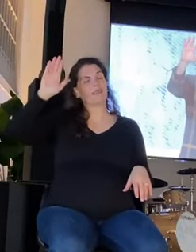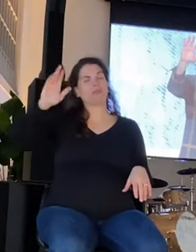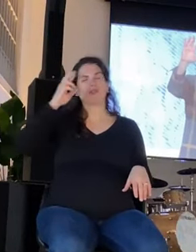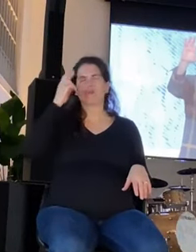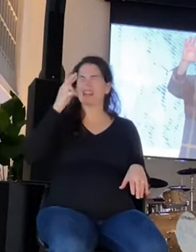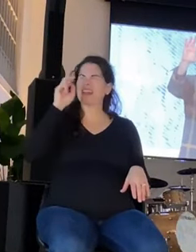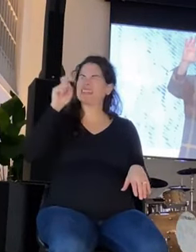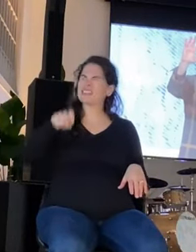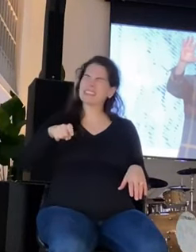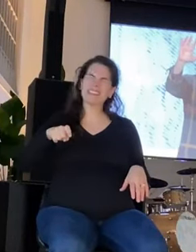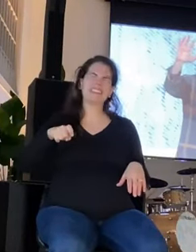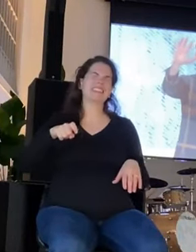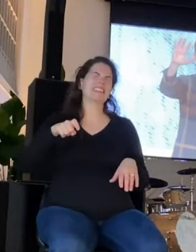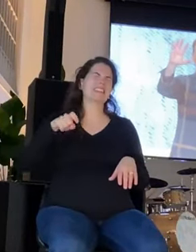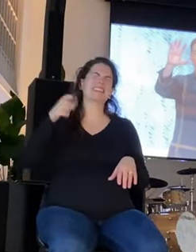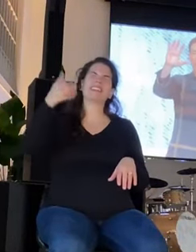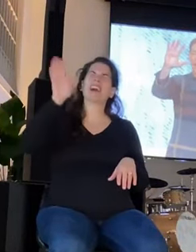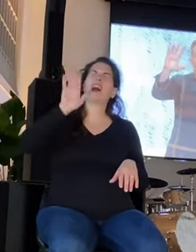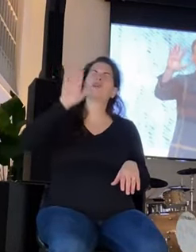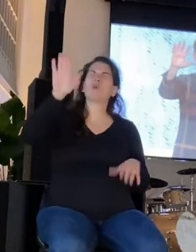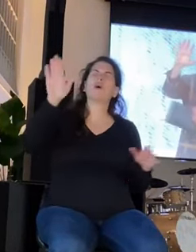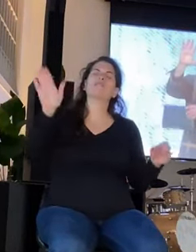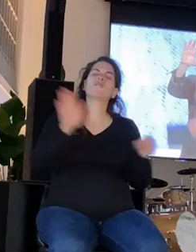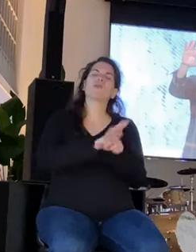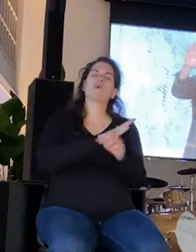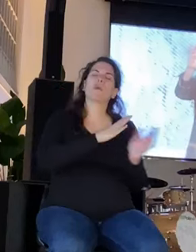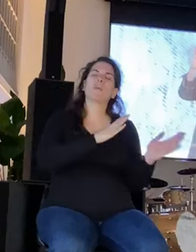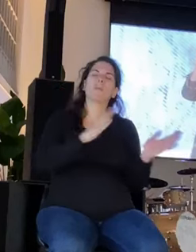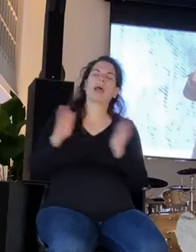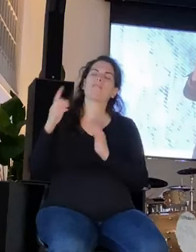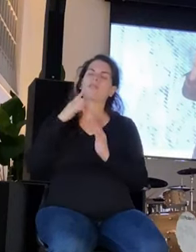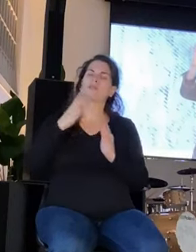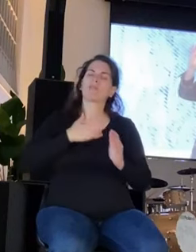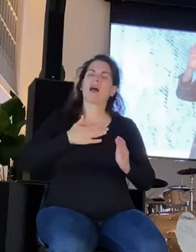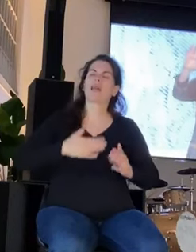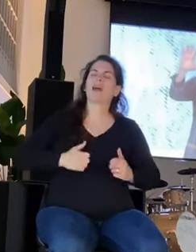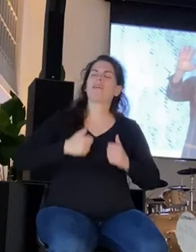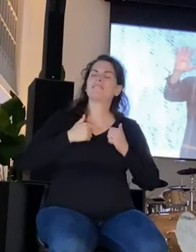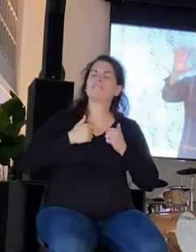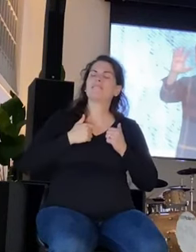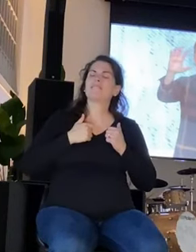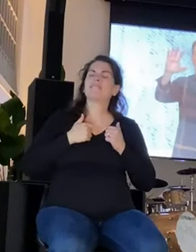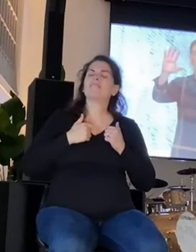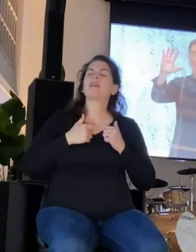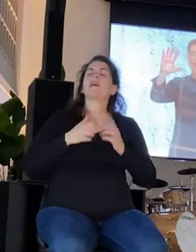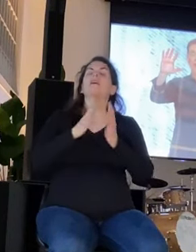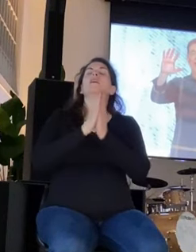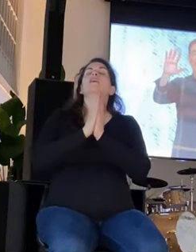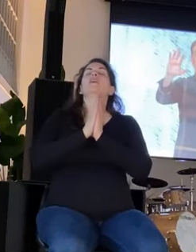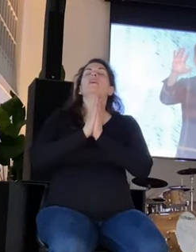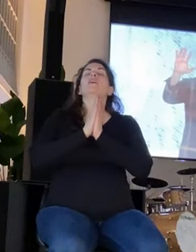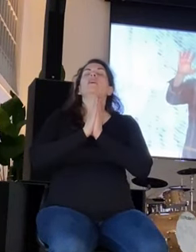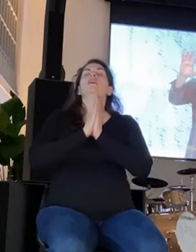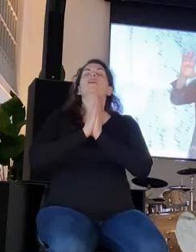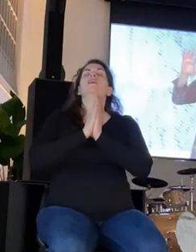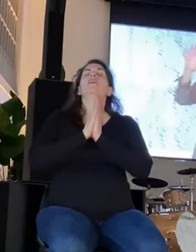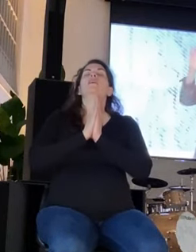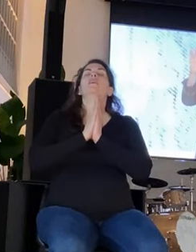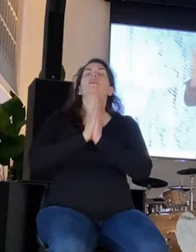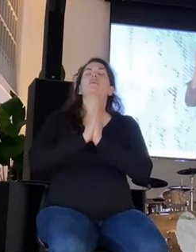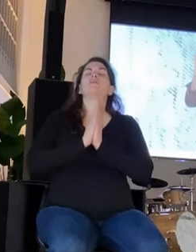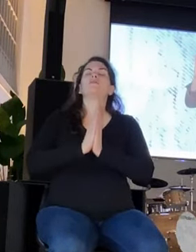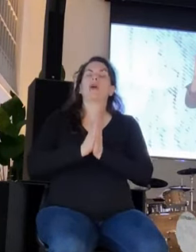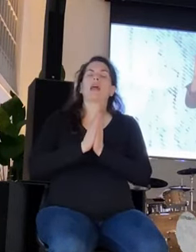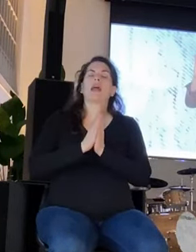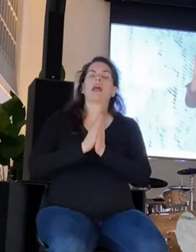high because you want everything that the Lord has for you. We're all going to pray this together, but those of you with your hands up, this is your prayer. You pray this a little bit loud. Pray this after